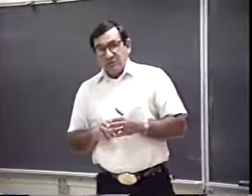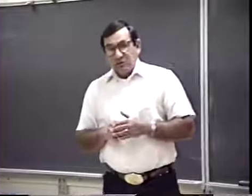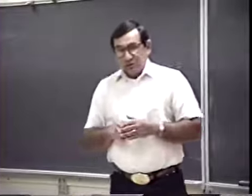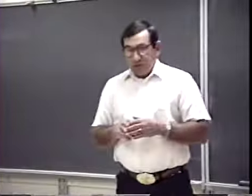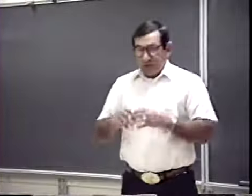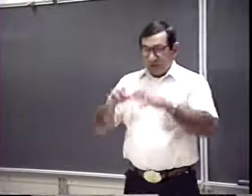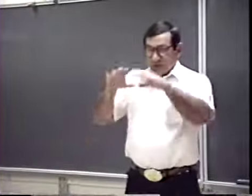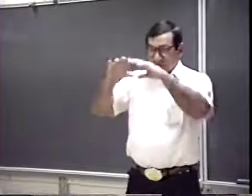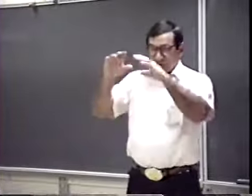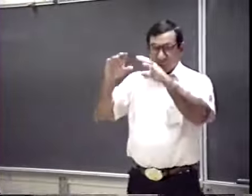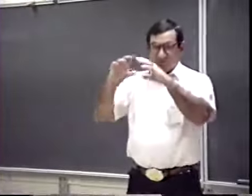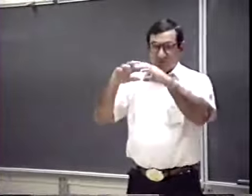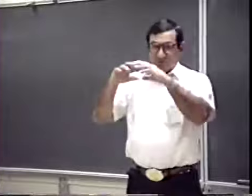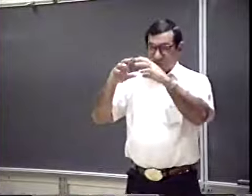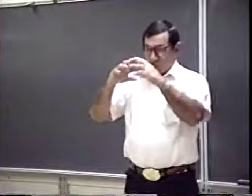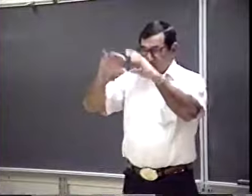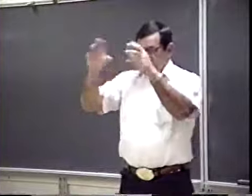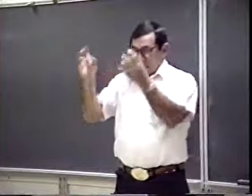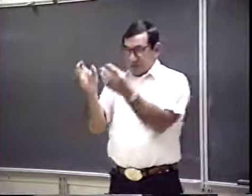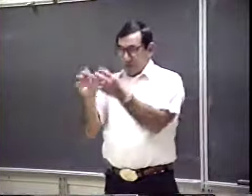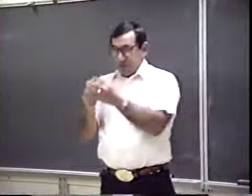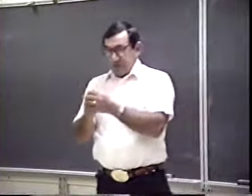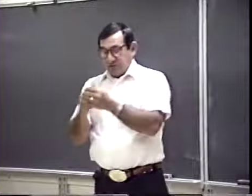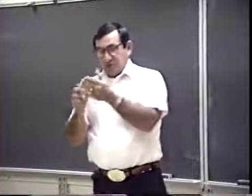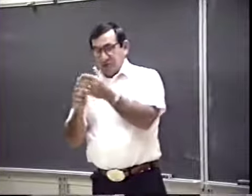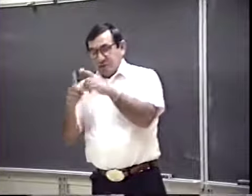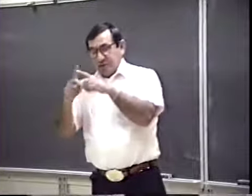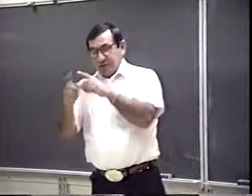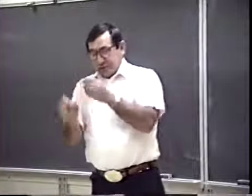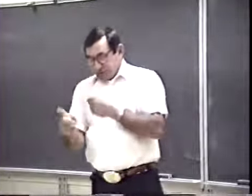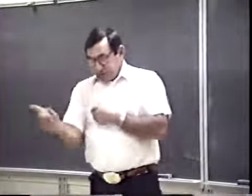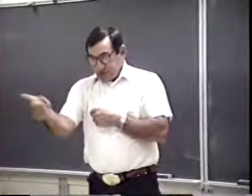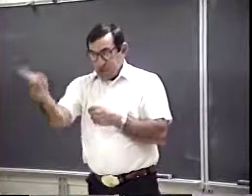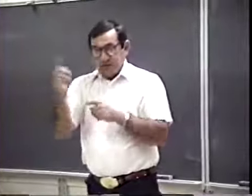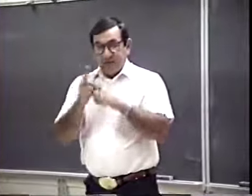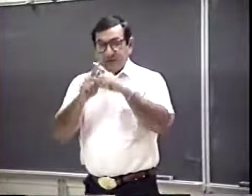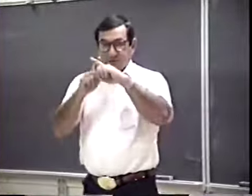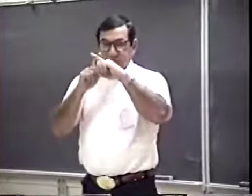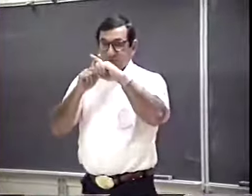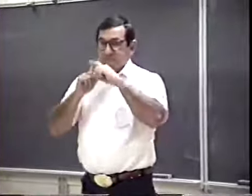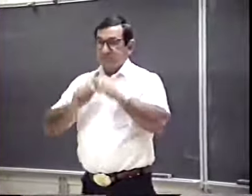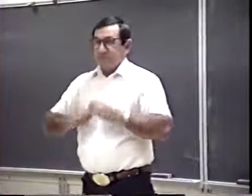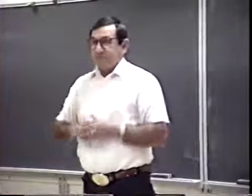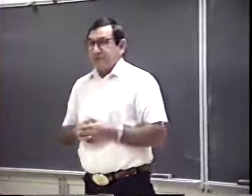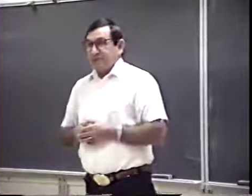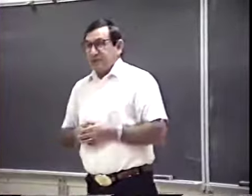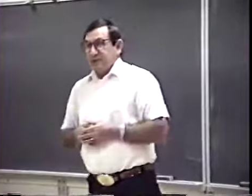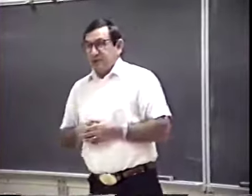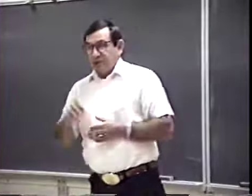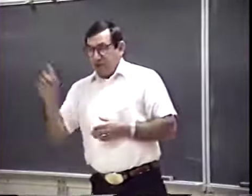to the land where the rocks are at, where the snake lives. Bring me